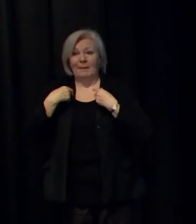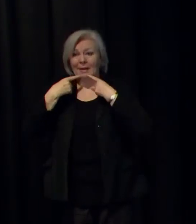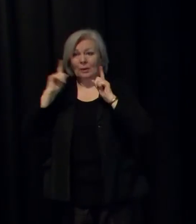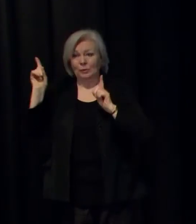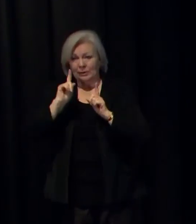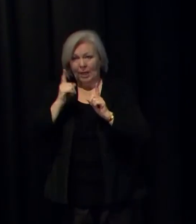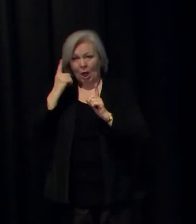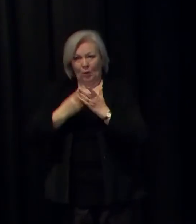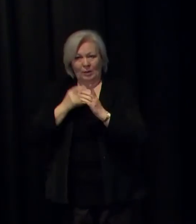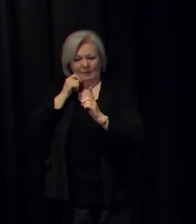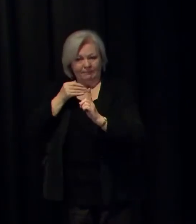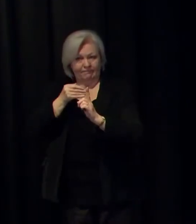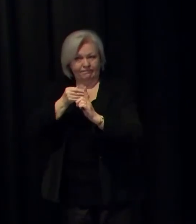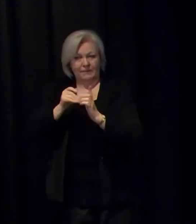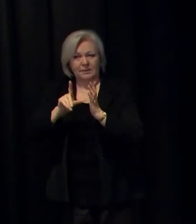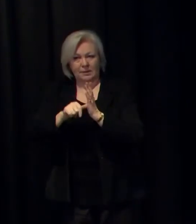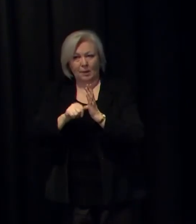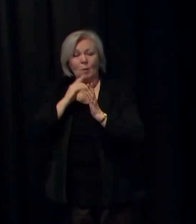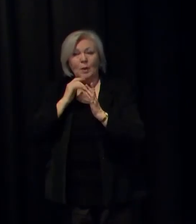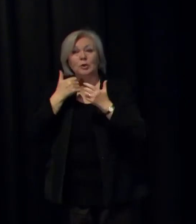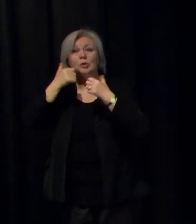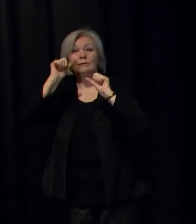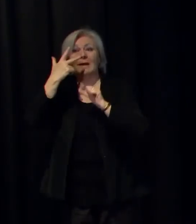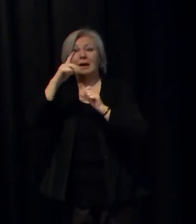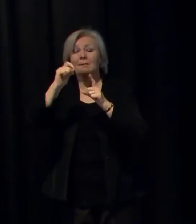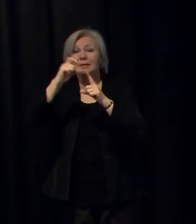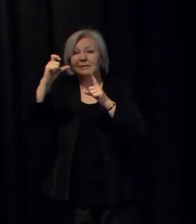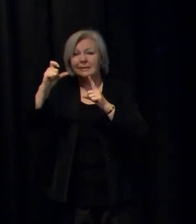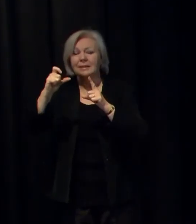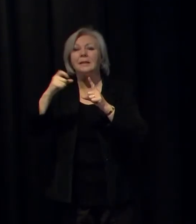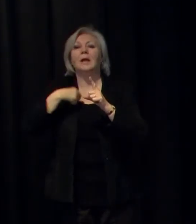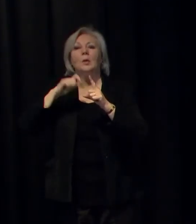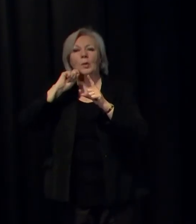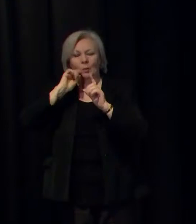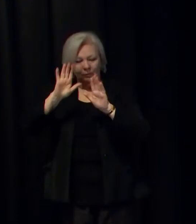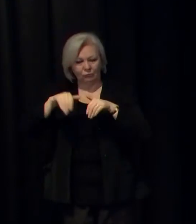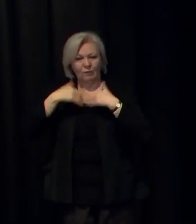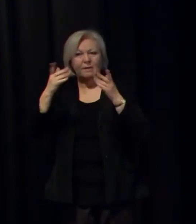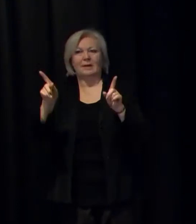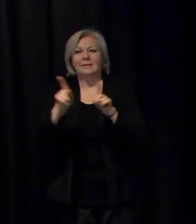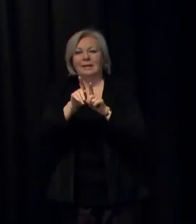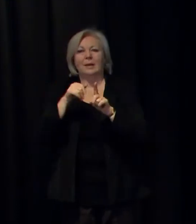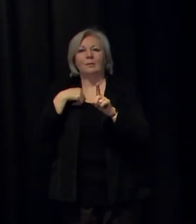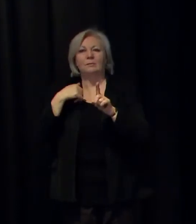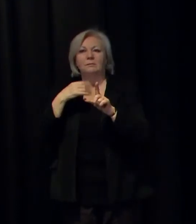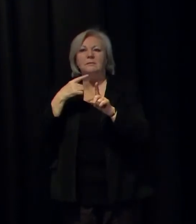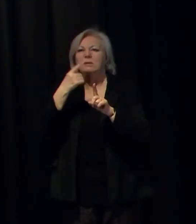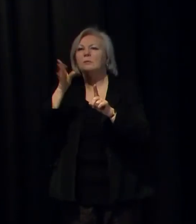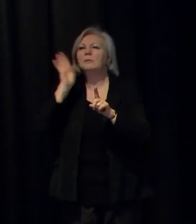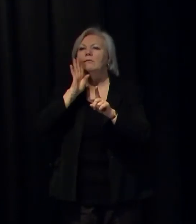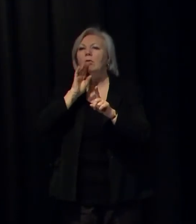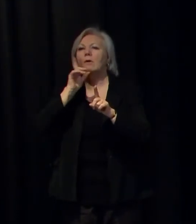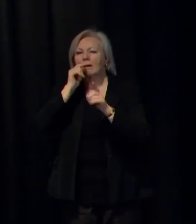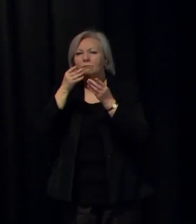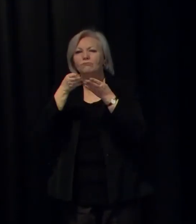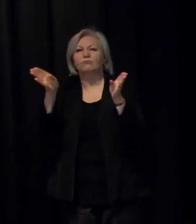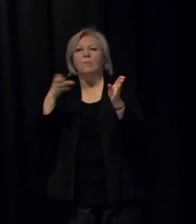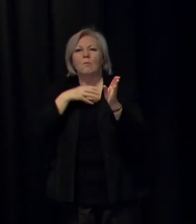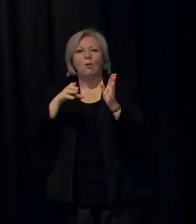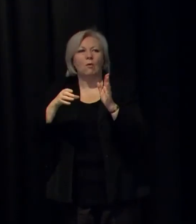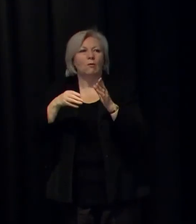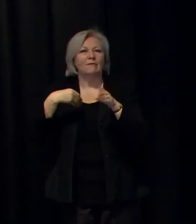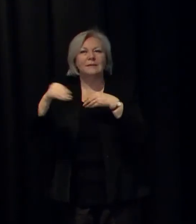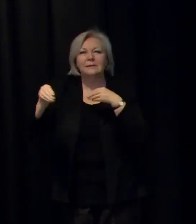At 80%, it is our intention to deliver the roadmap as has been outlined. And that is much bigger,